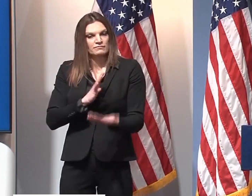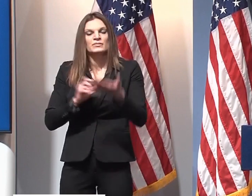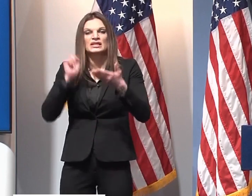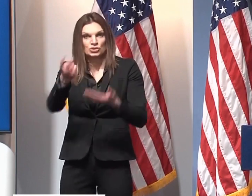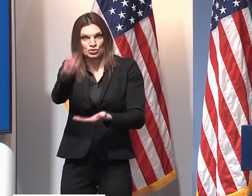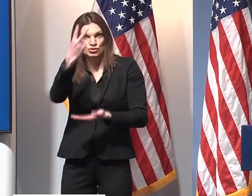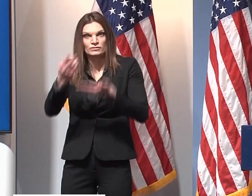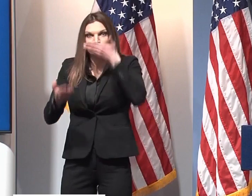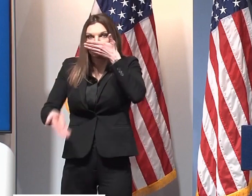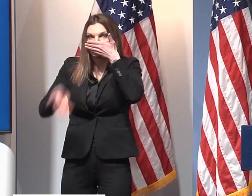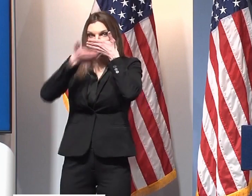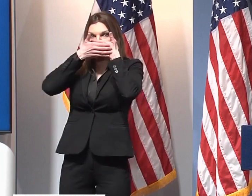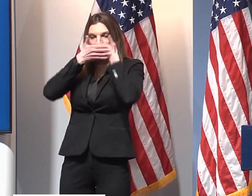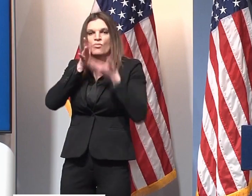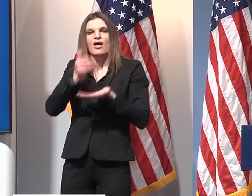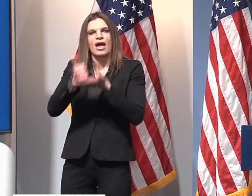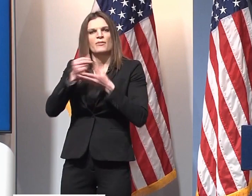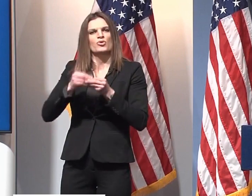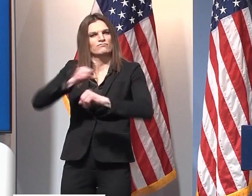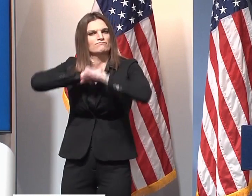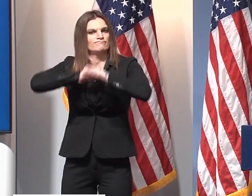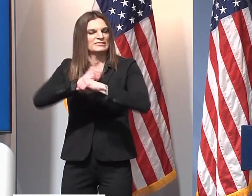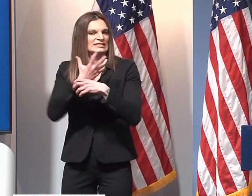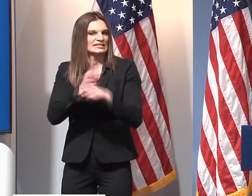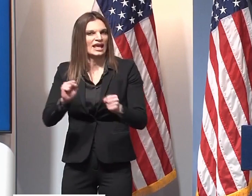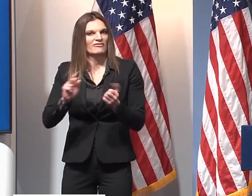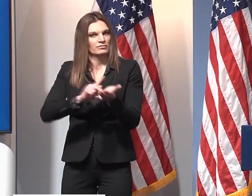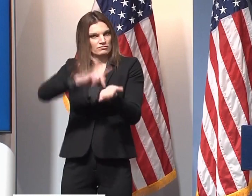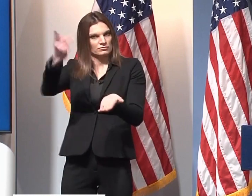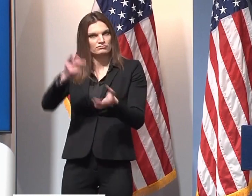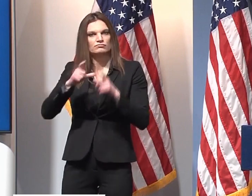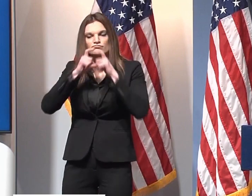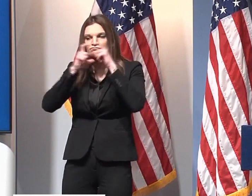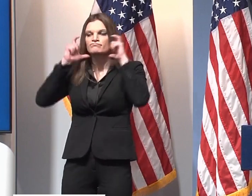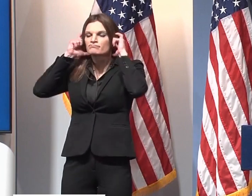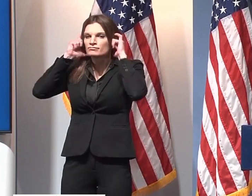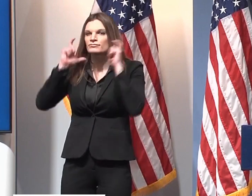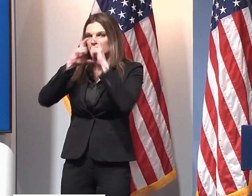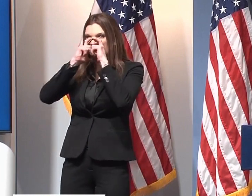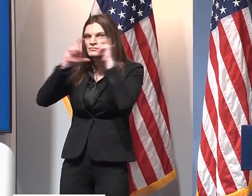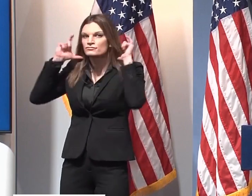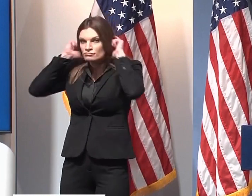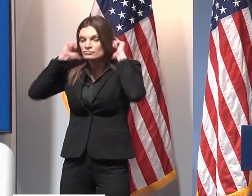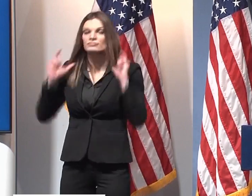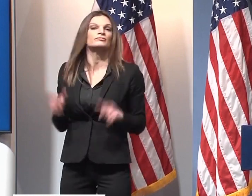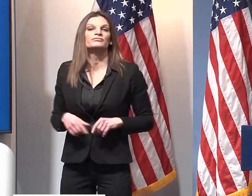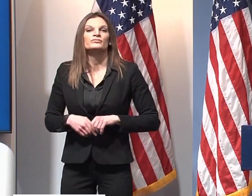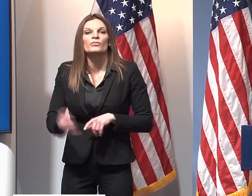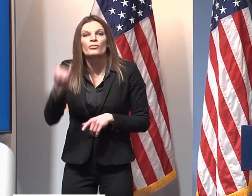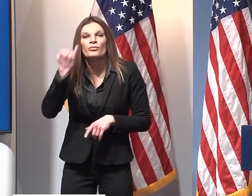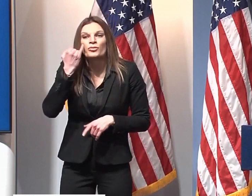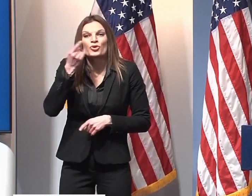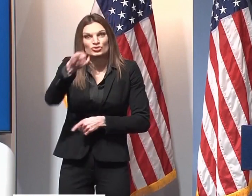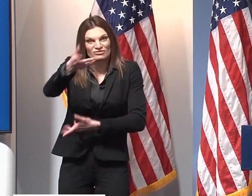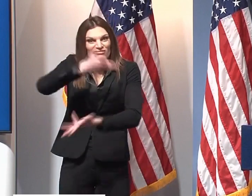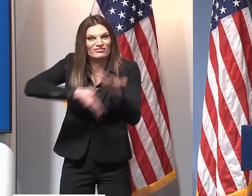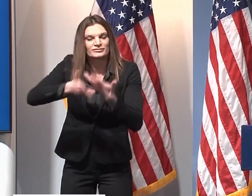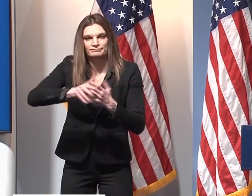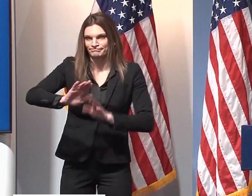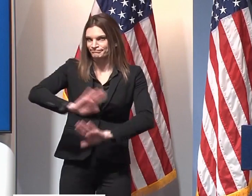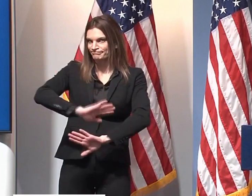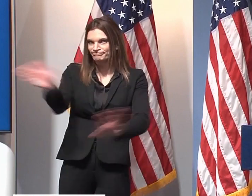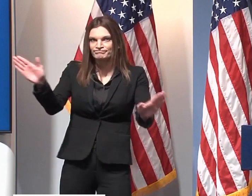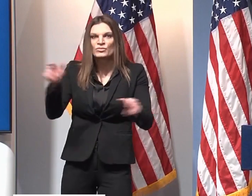to improve its fit. Make sure you are still social distancing, avoiding gatherings with people outside